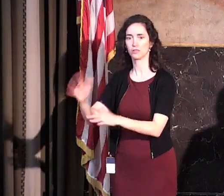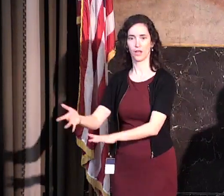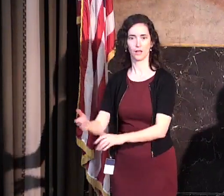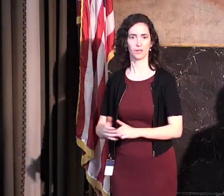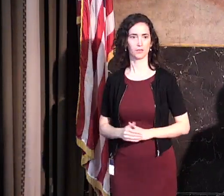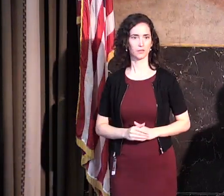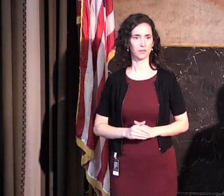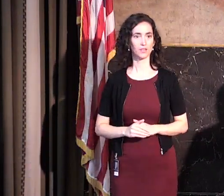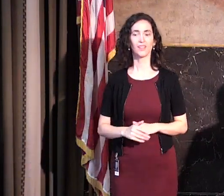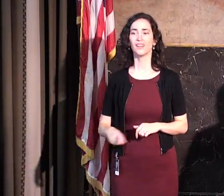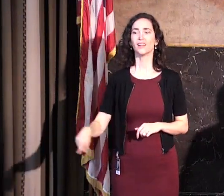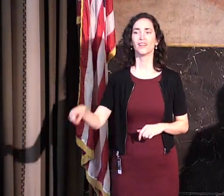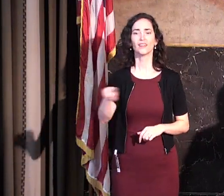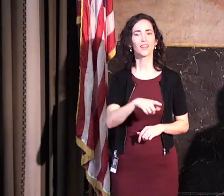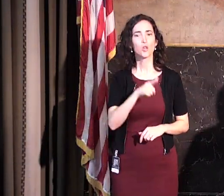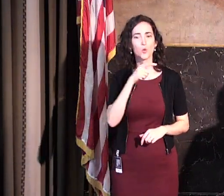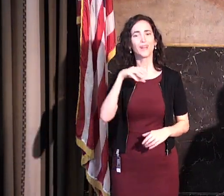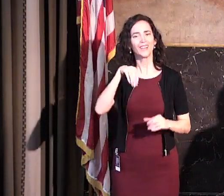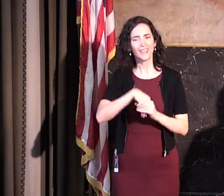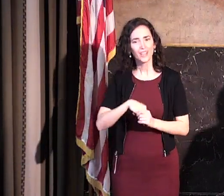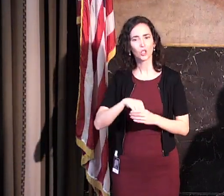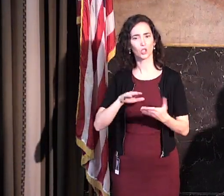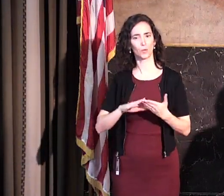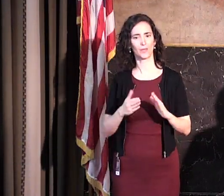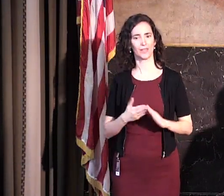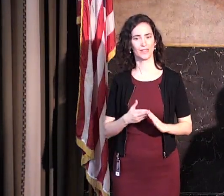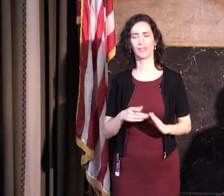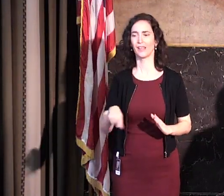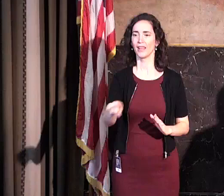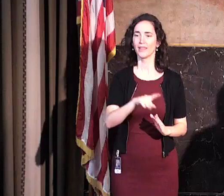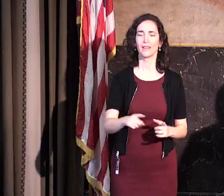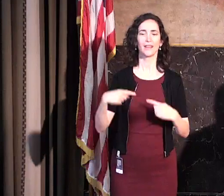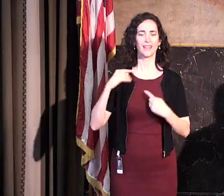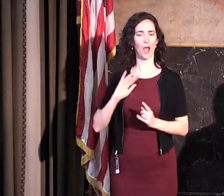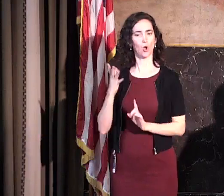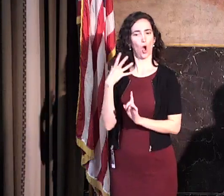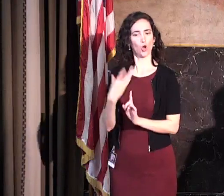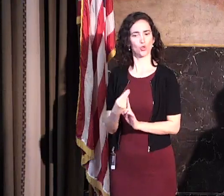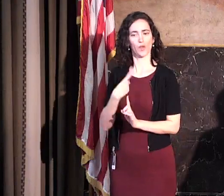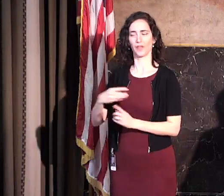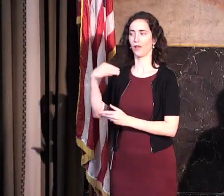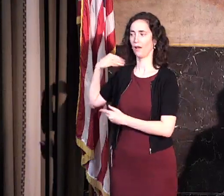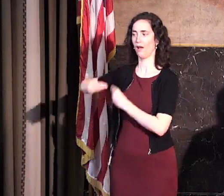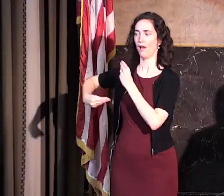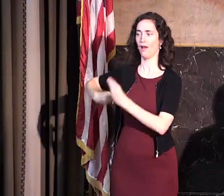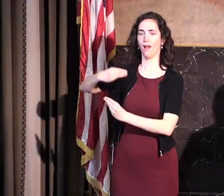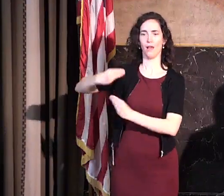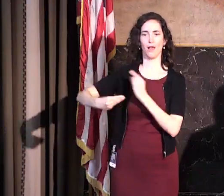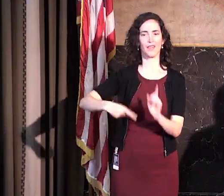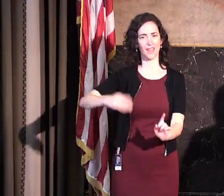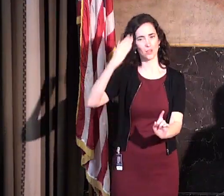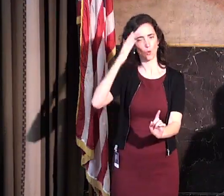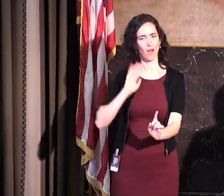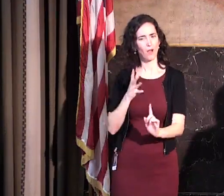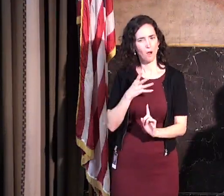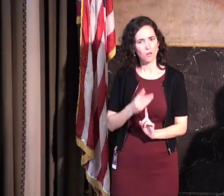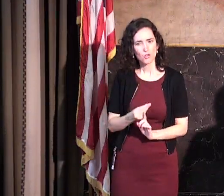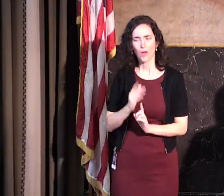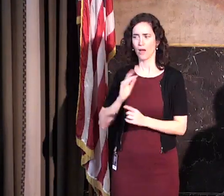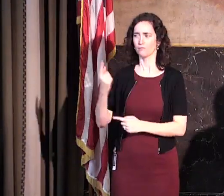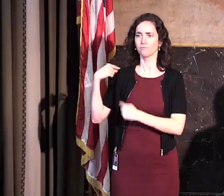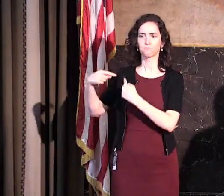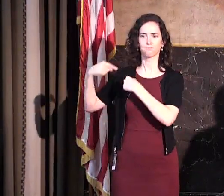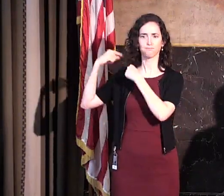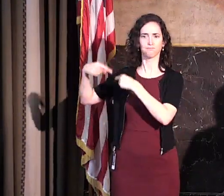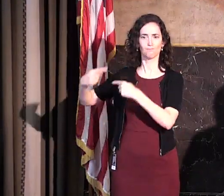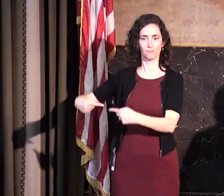bearers. Those are community members who hold on to a lot of our traditions. By then, I knew the severity of COVID-19.